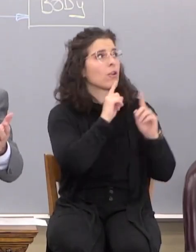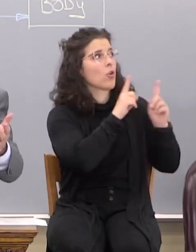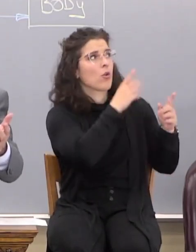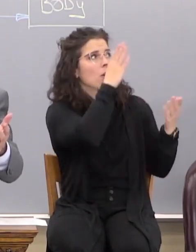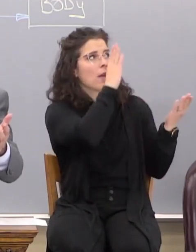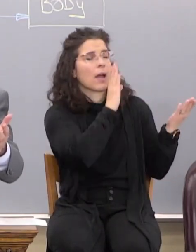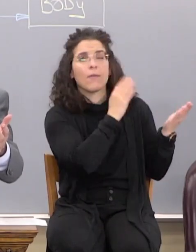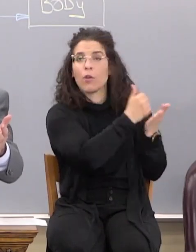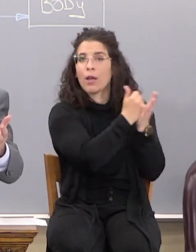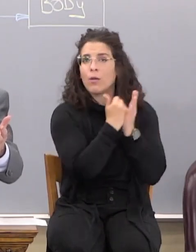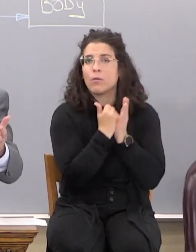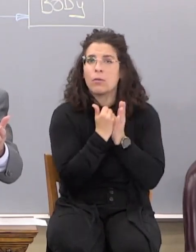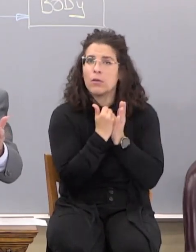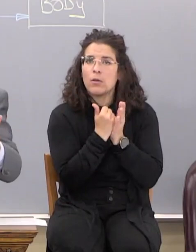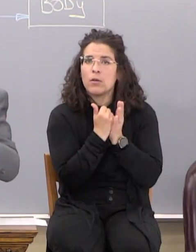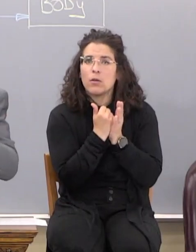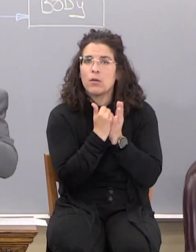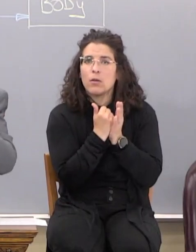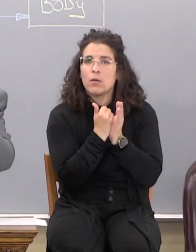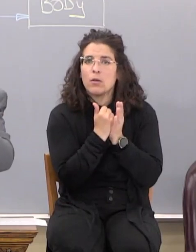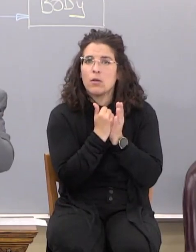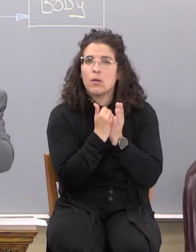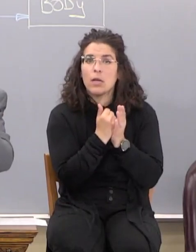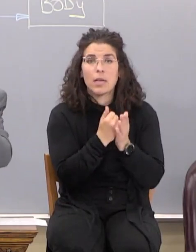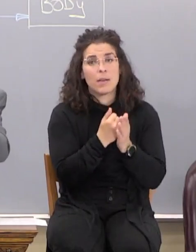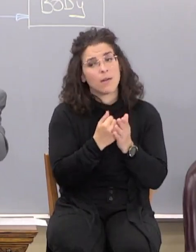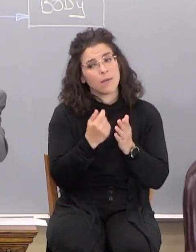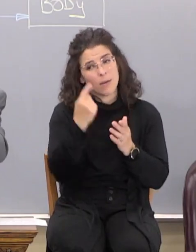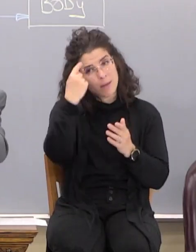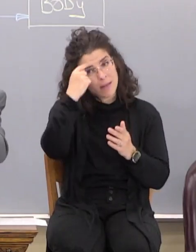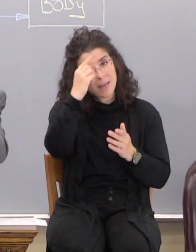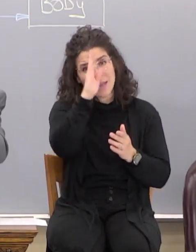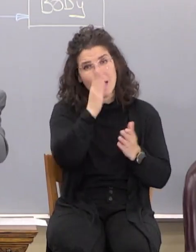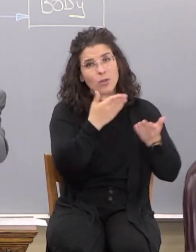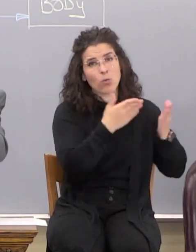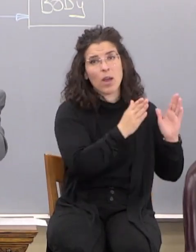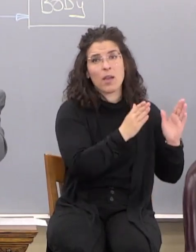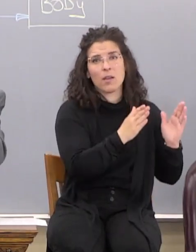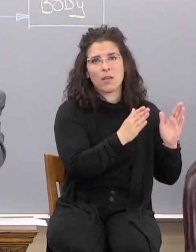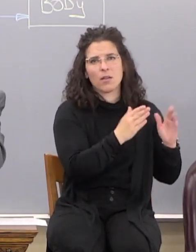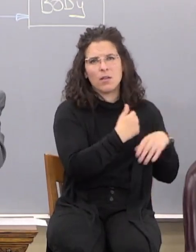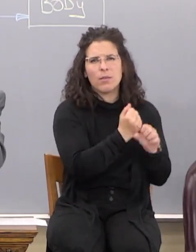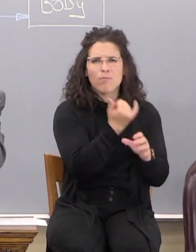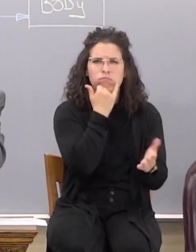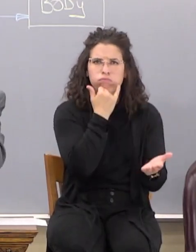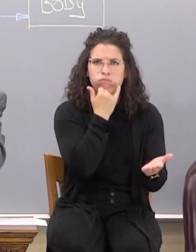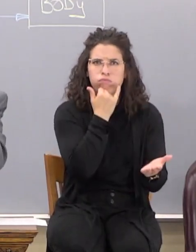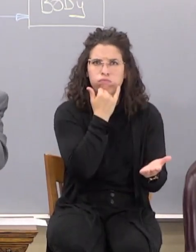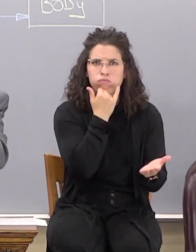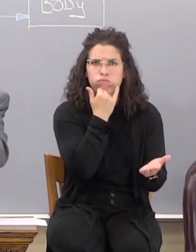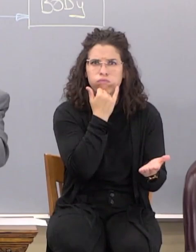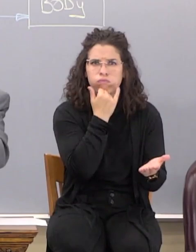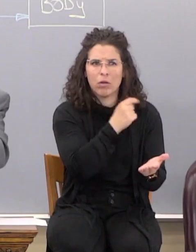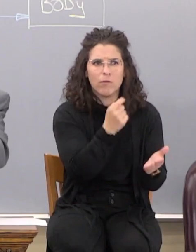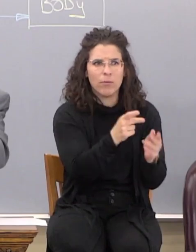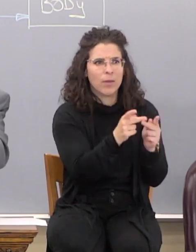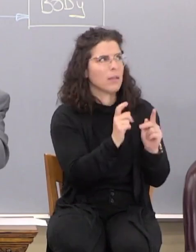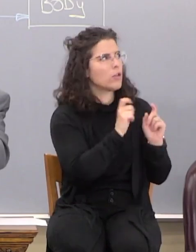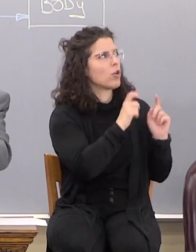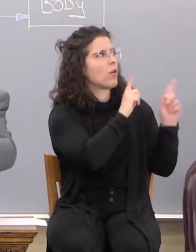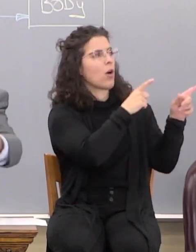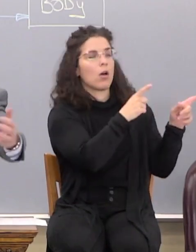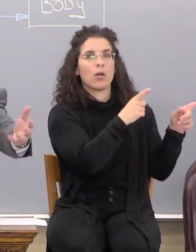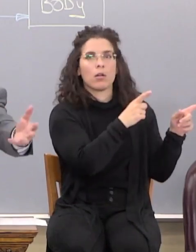to, you know, if they'd been godly, thinking God's way, and they'd made a mistake, where'd have been the first place you should have